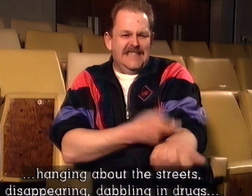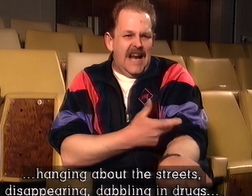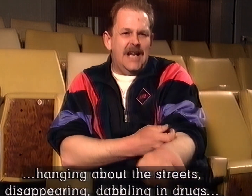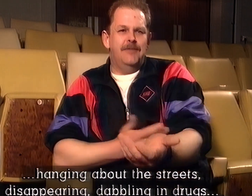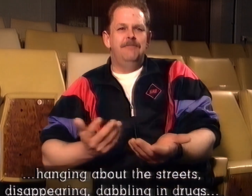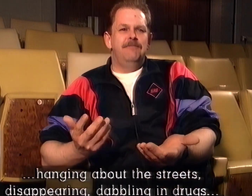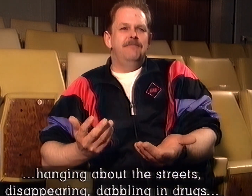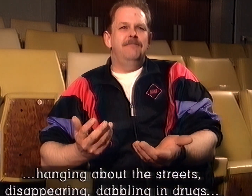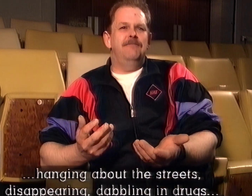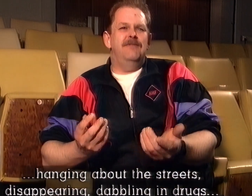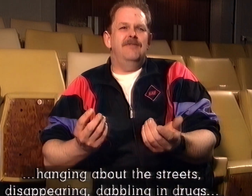disappearing, dabbling in drugs,